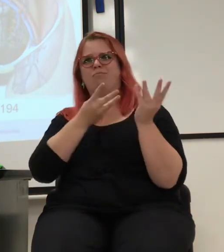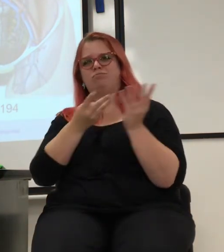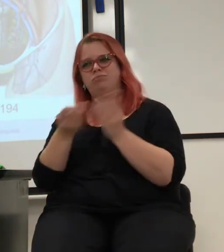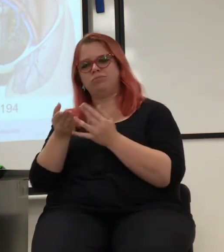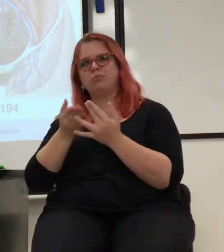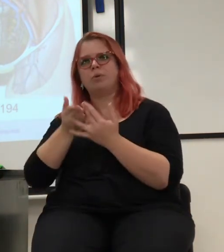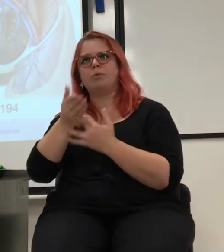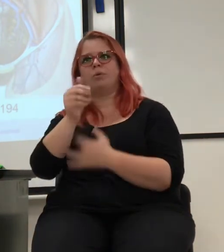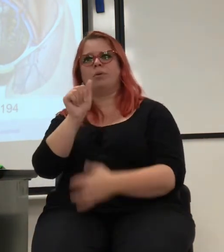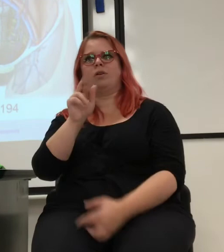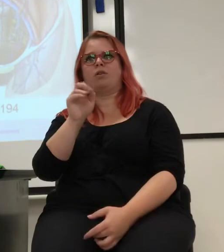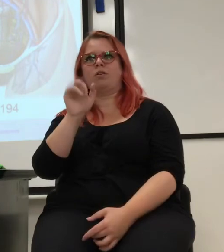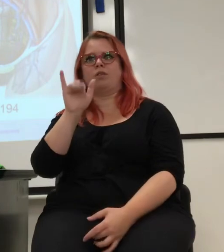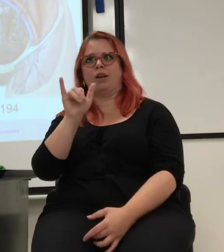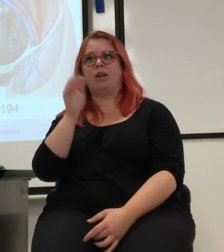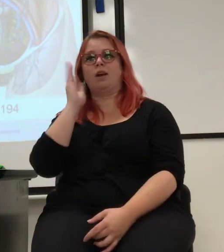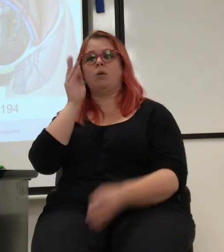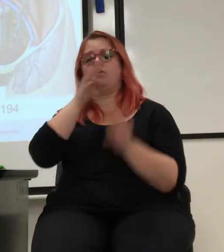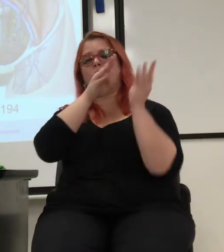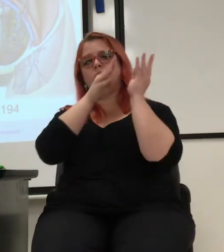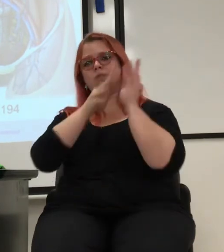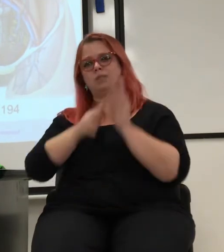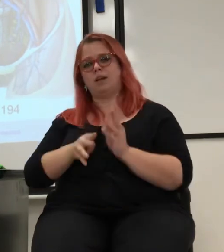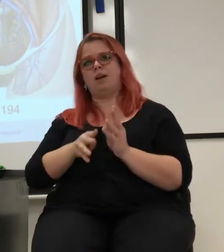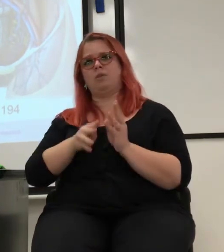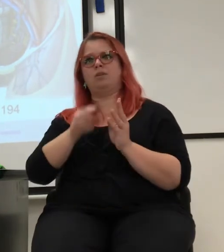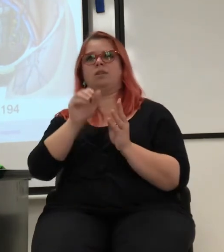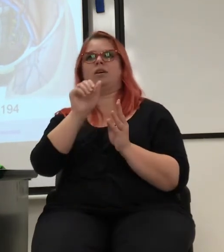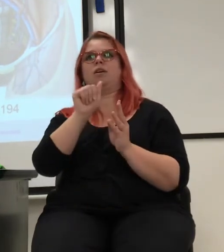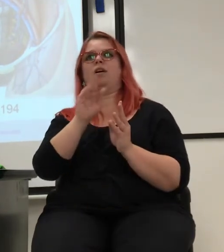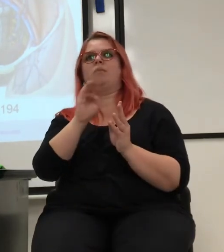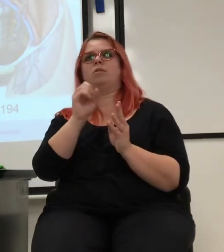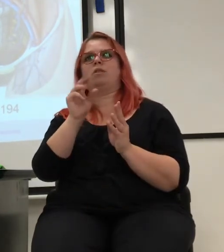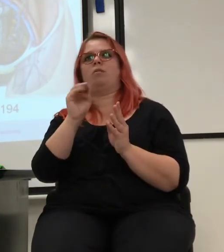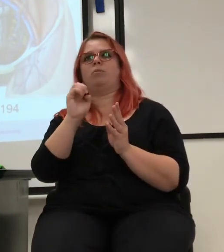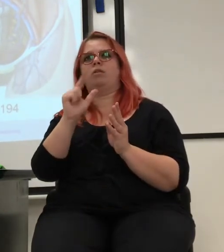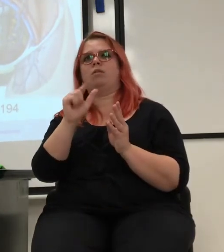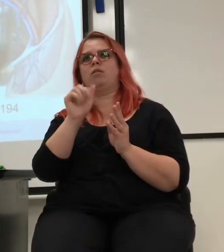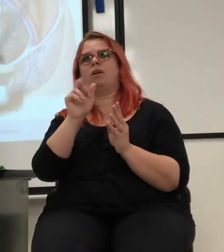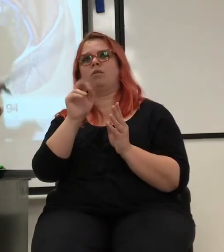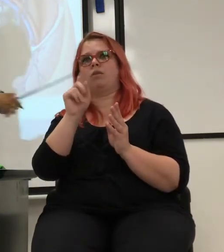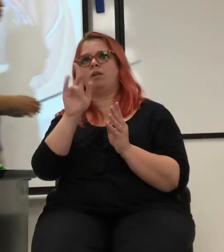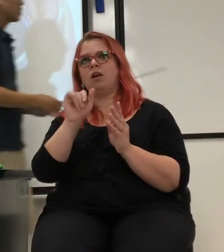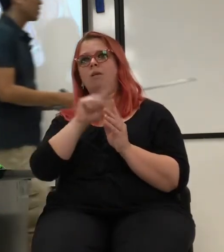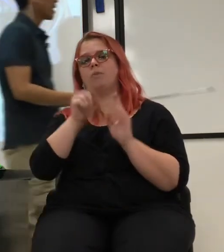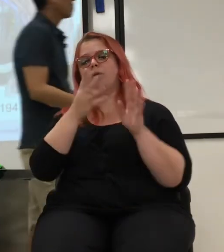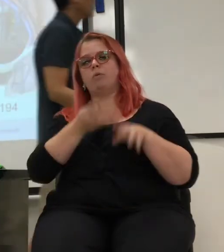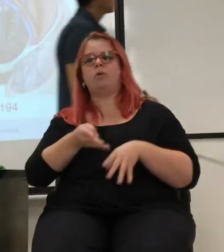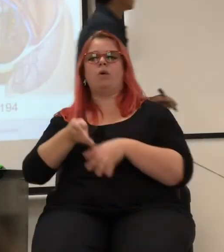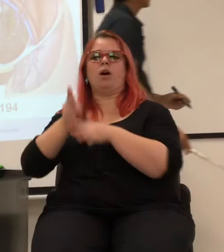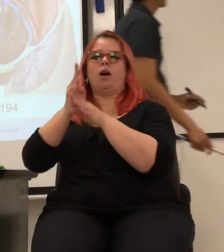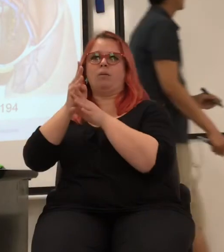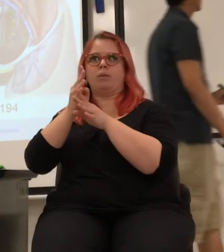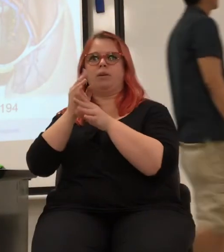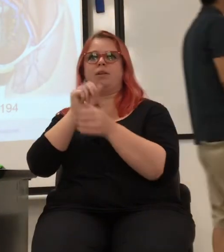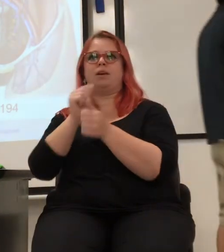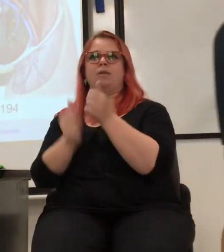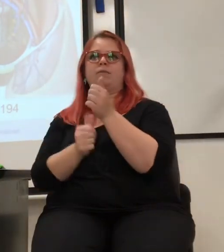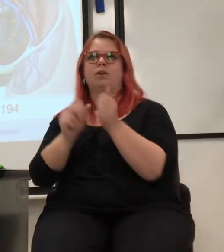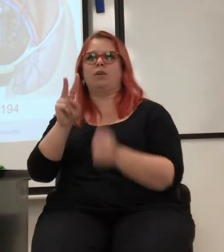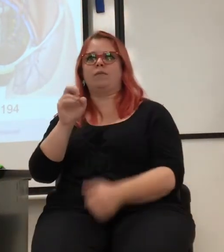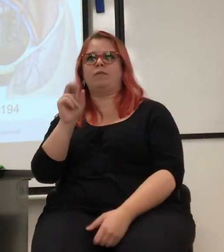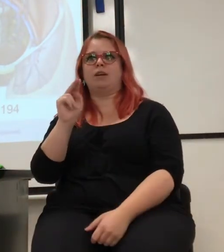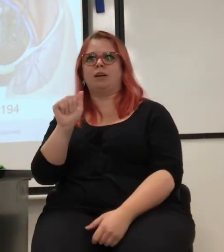will be flowing down the abdominal aorta, T12 to L4, but blood is flowing up the inferior vena cava.